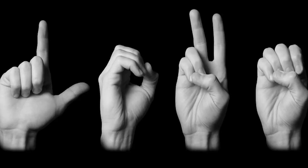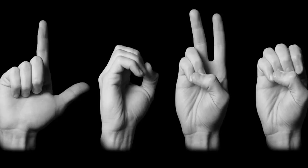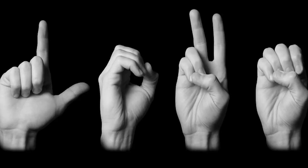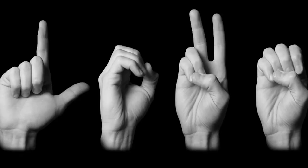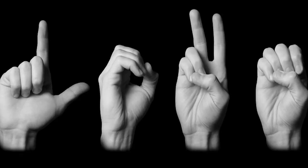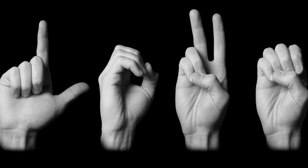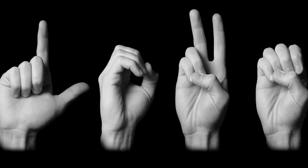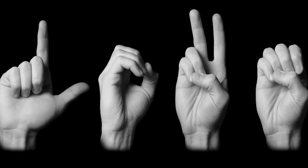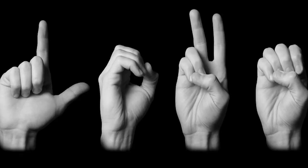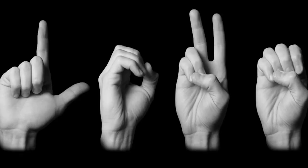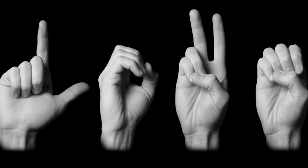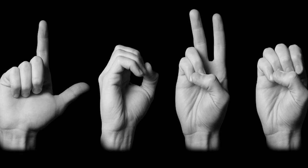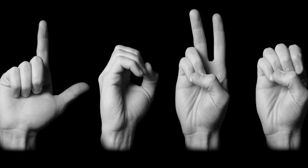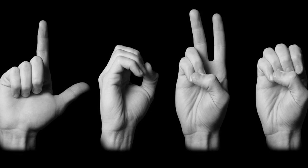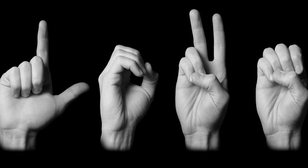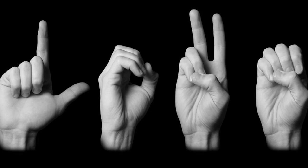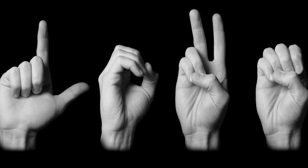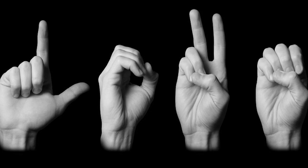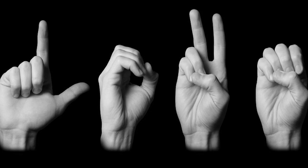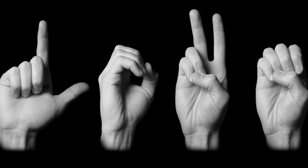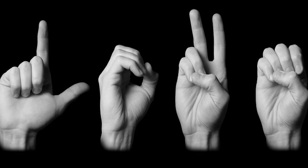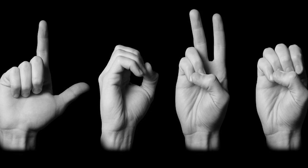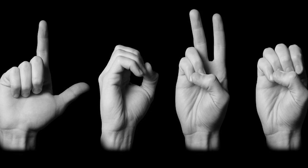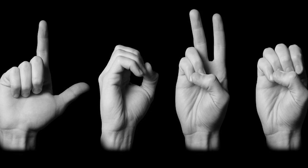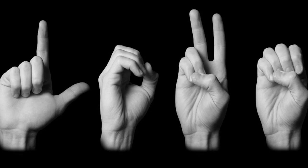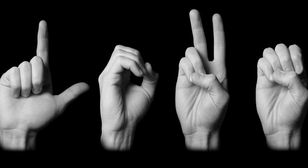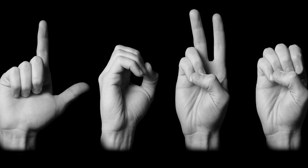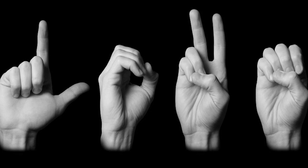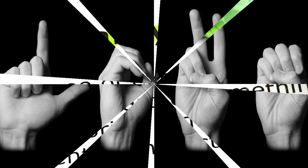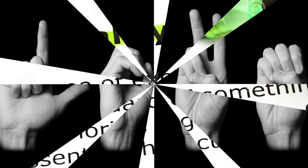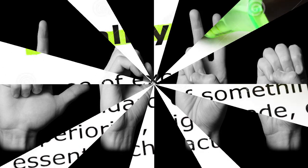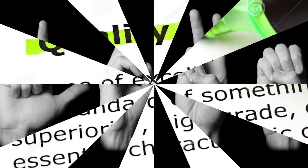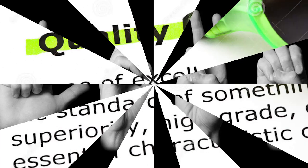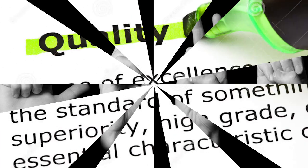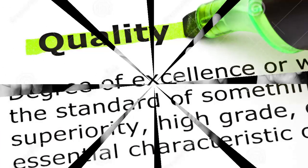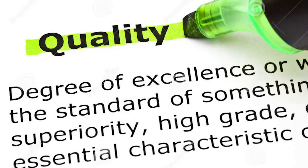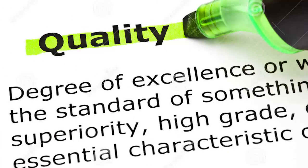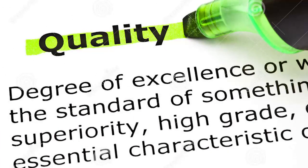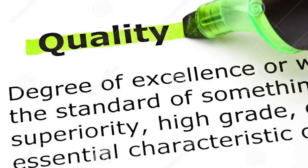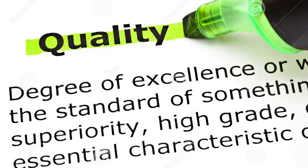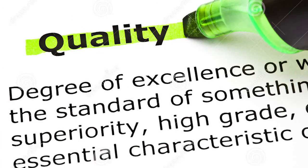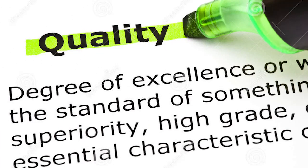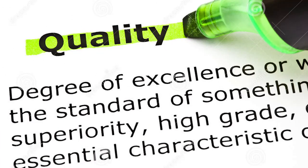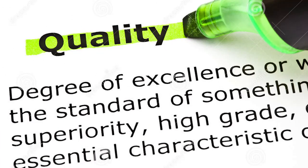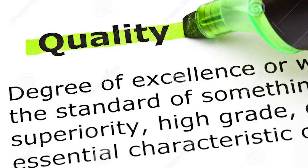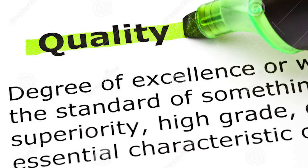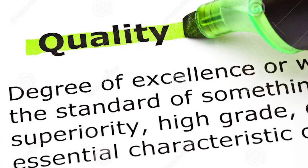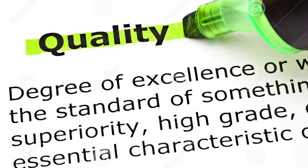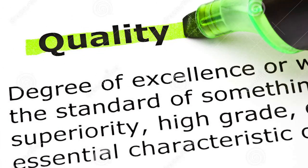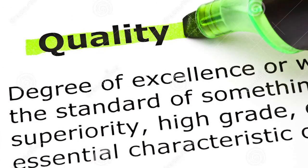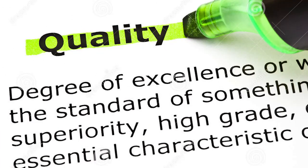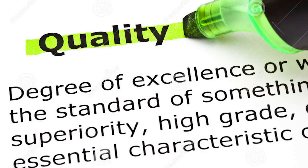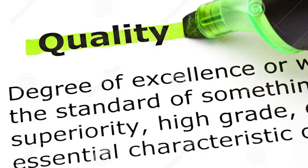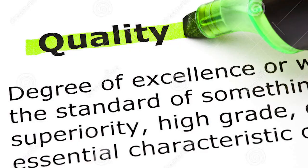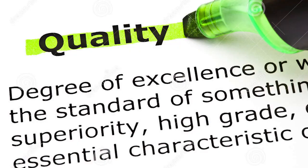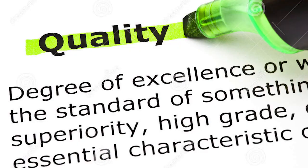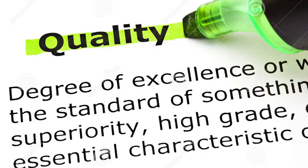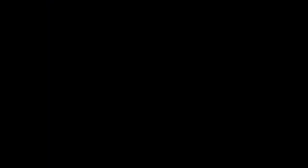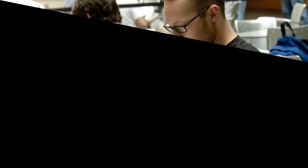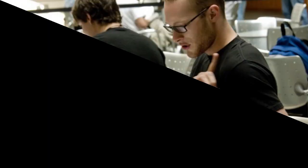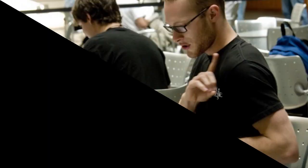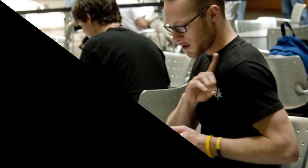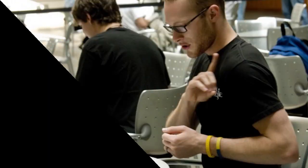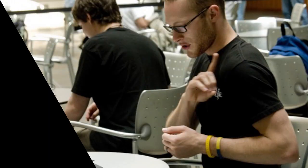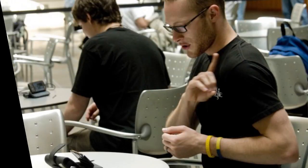Before we began the process of implementing our sign language recognition system, we highlighted the qualities and characteristics that we desired